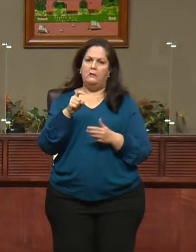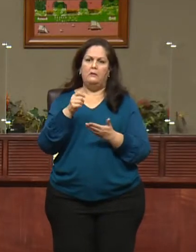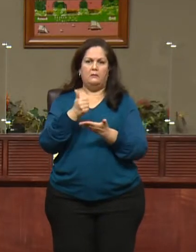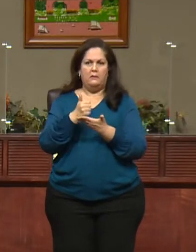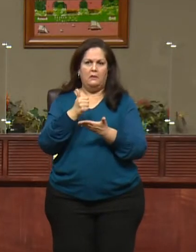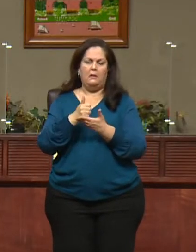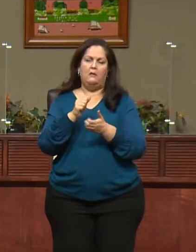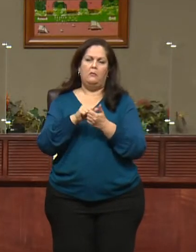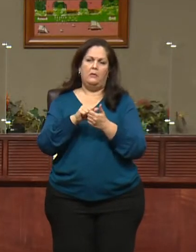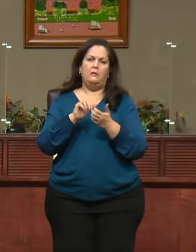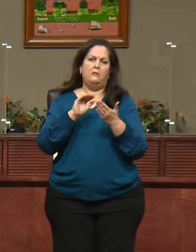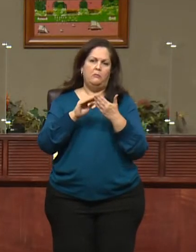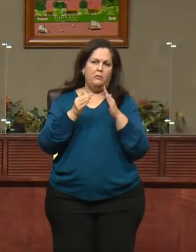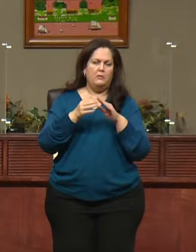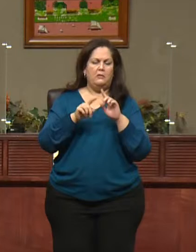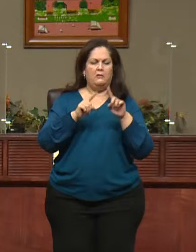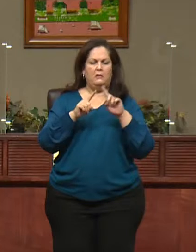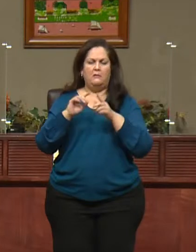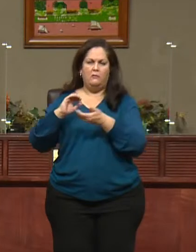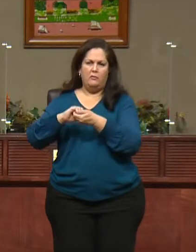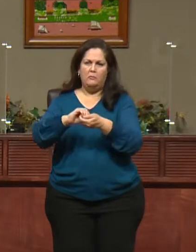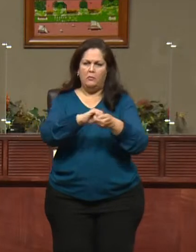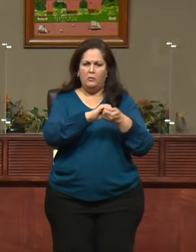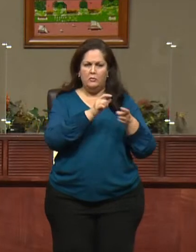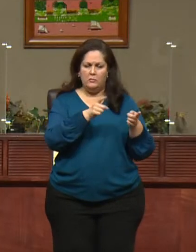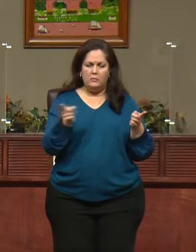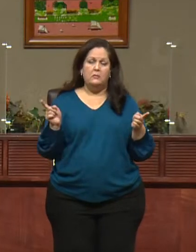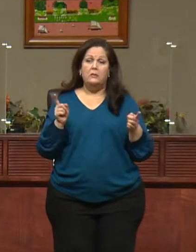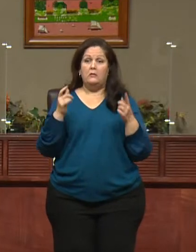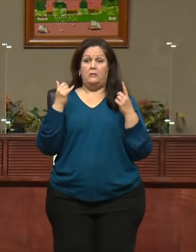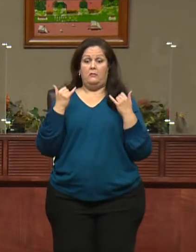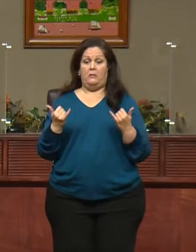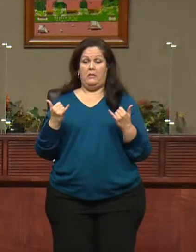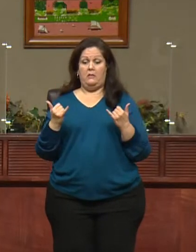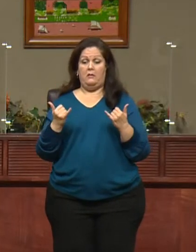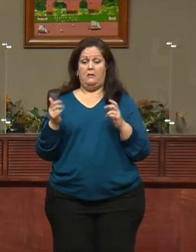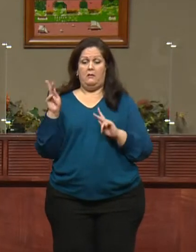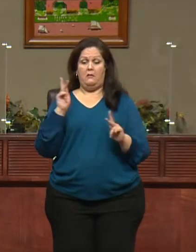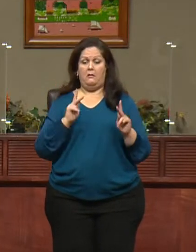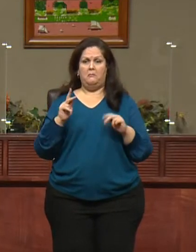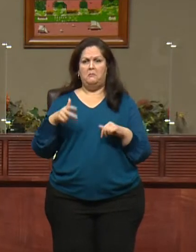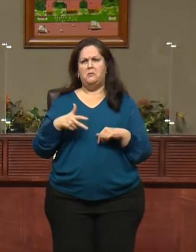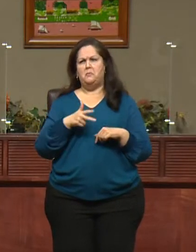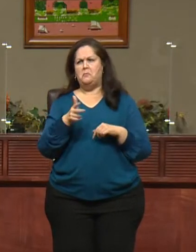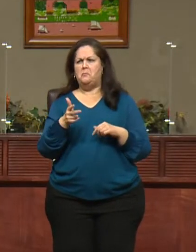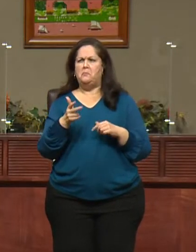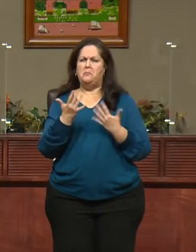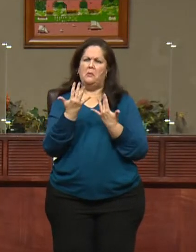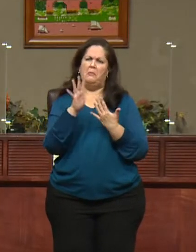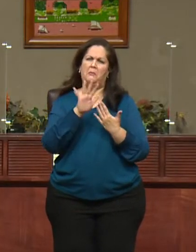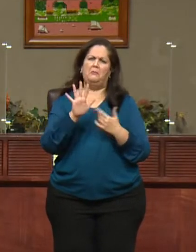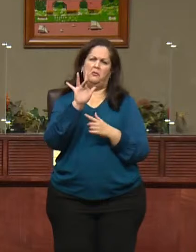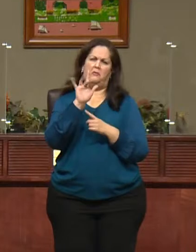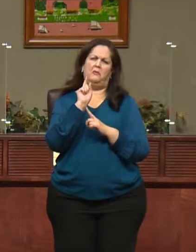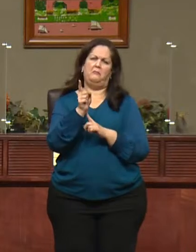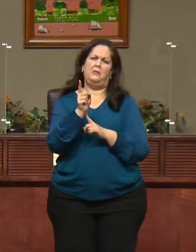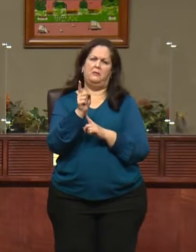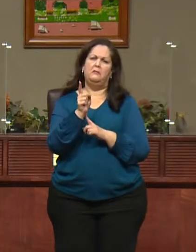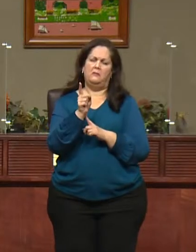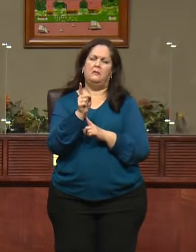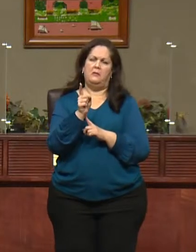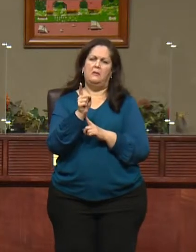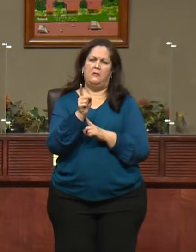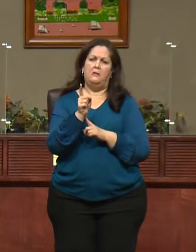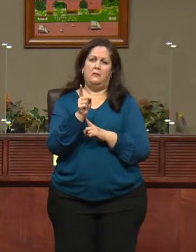community partners and from the community at large. Right now, people are not waiting more than 25 minutes. And